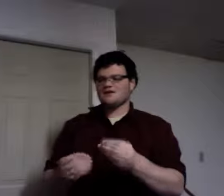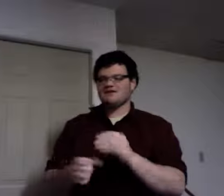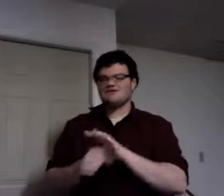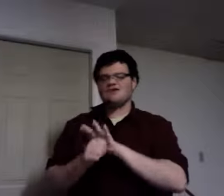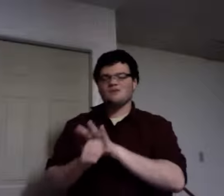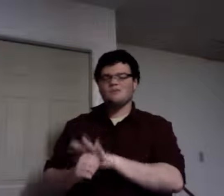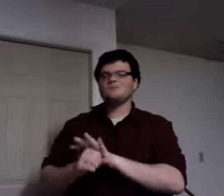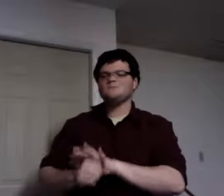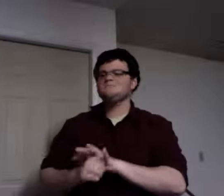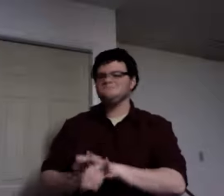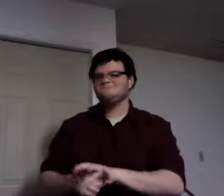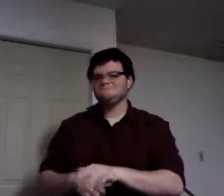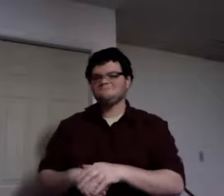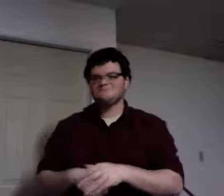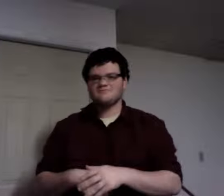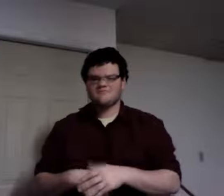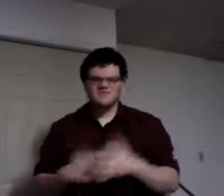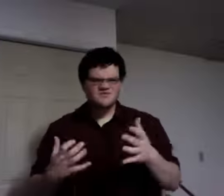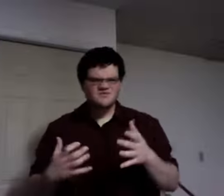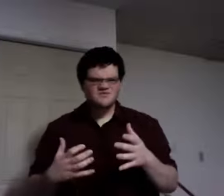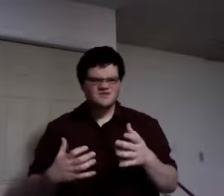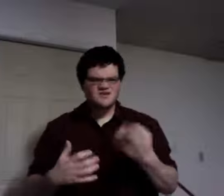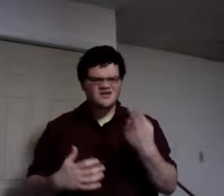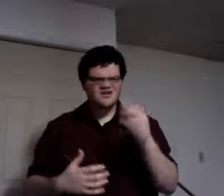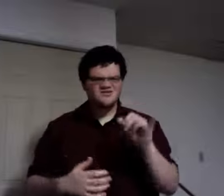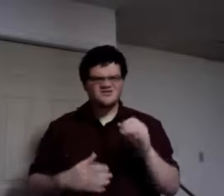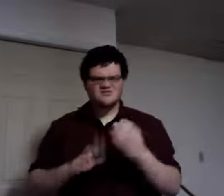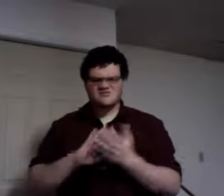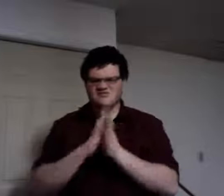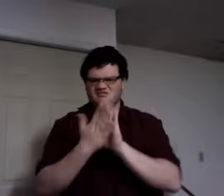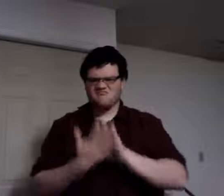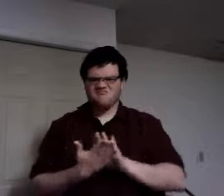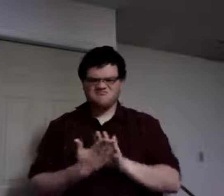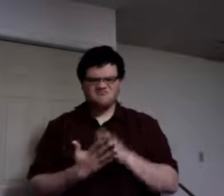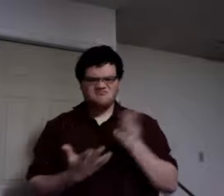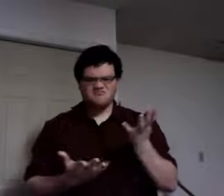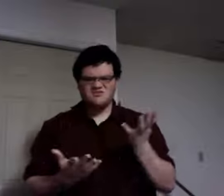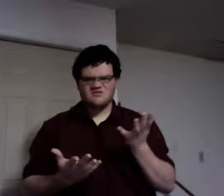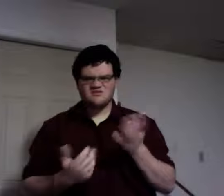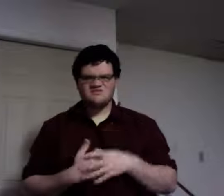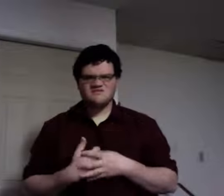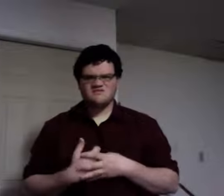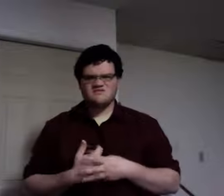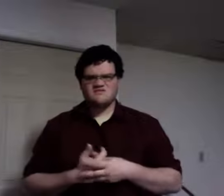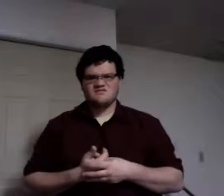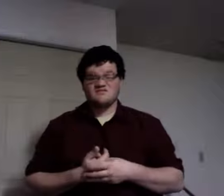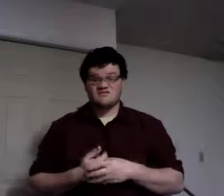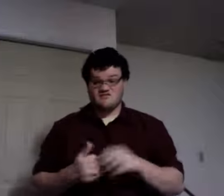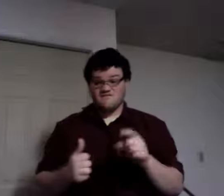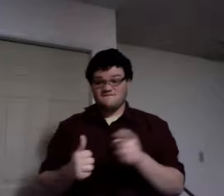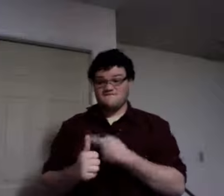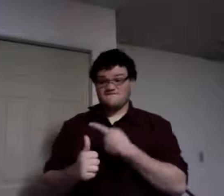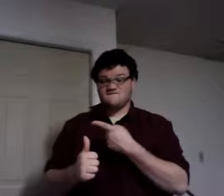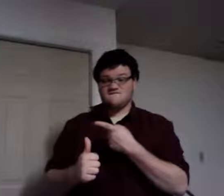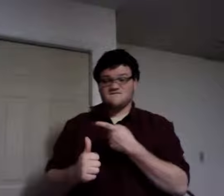fused into? Well, in the first step of the reaction, and I'm just kind of doing the most basic type of fusion